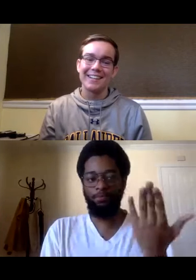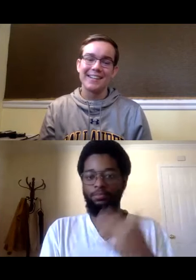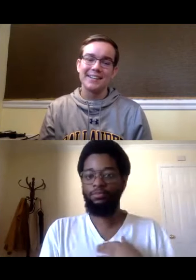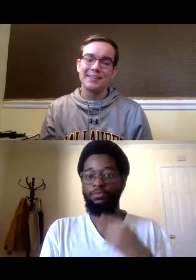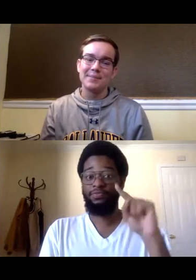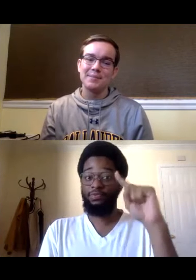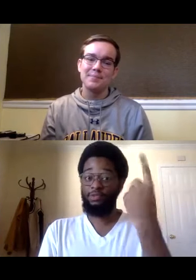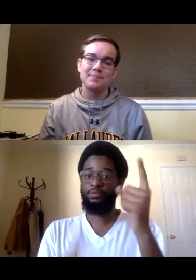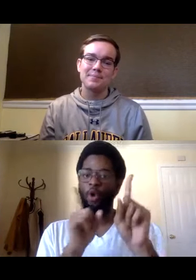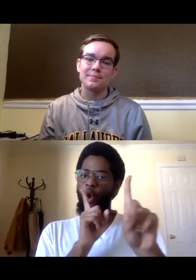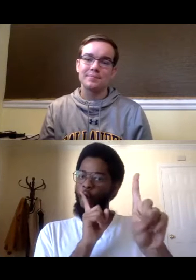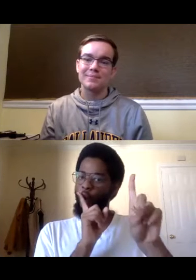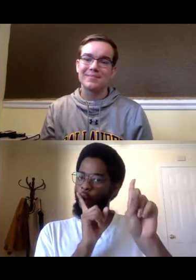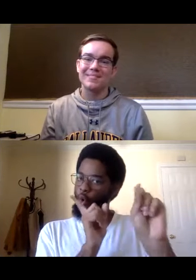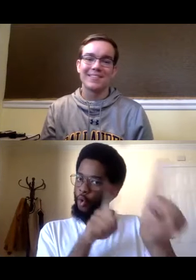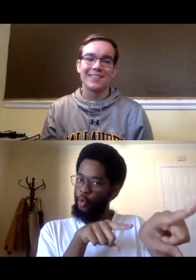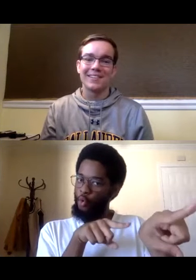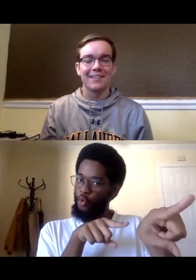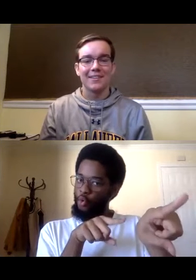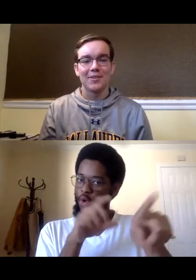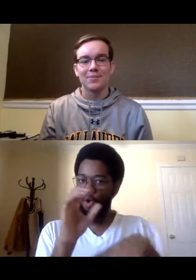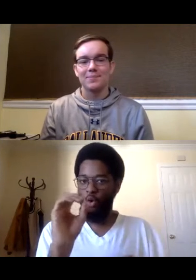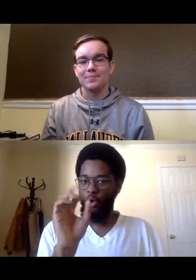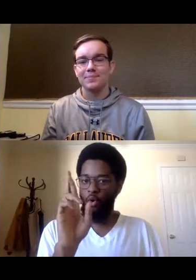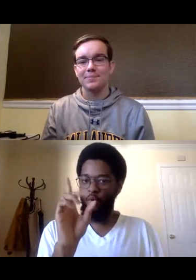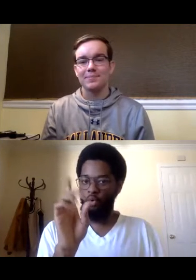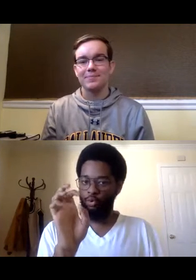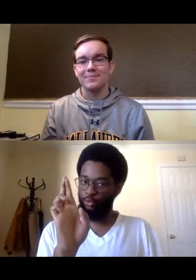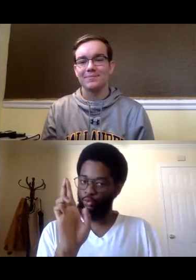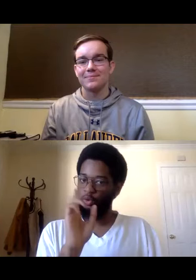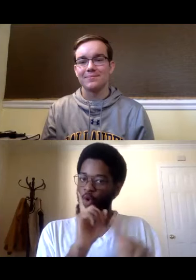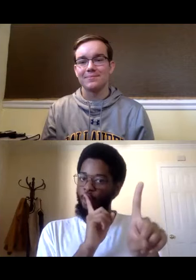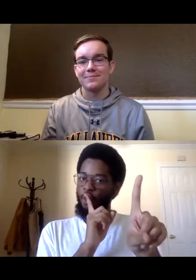if you're going to go out for food, if you want to order out, the first sign we're using is order.